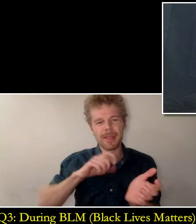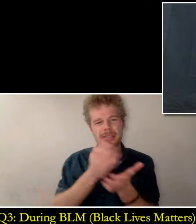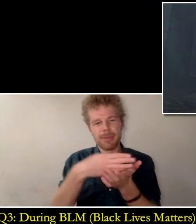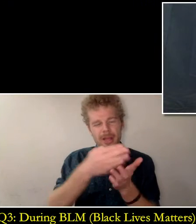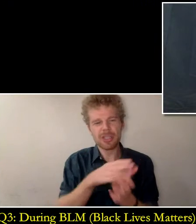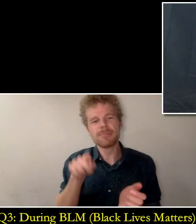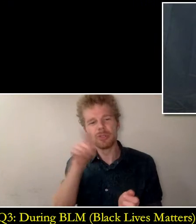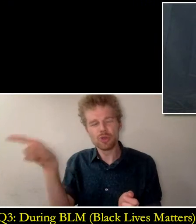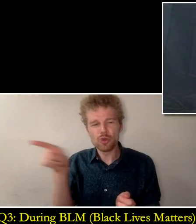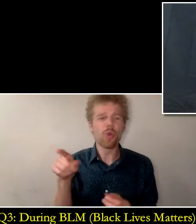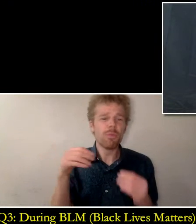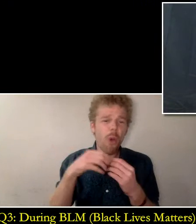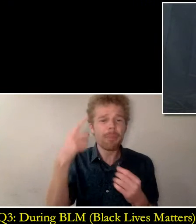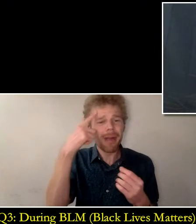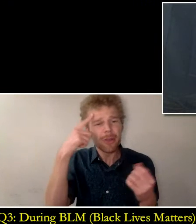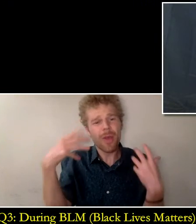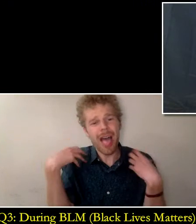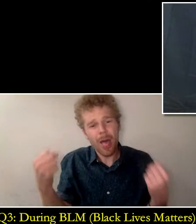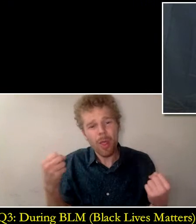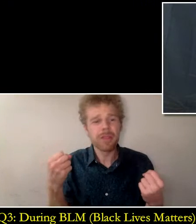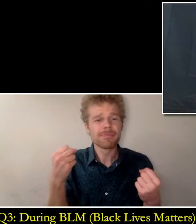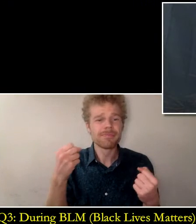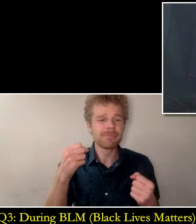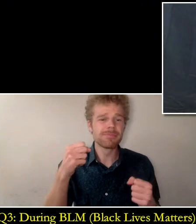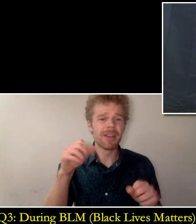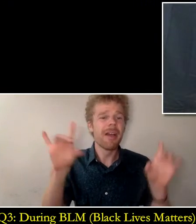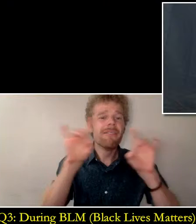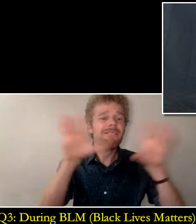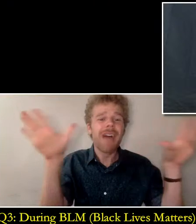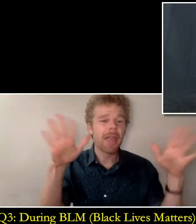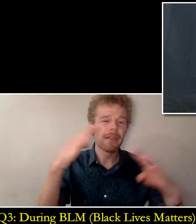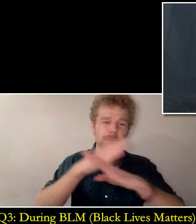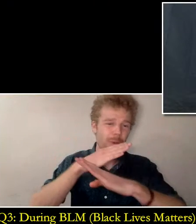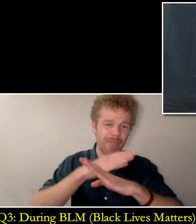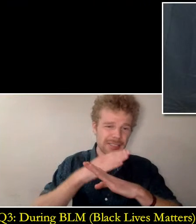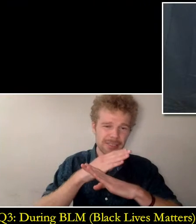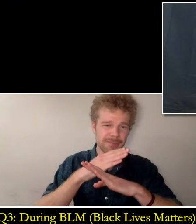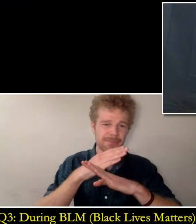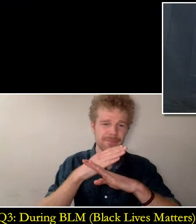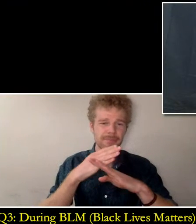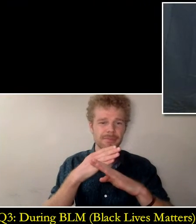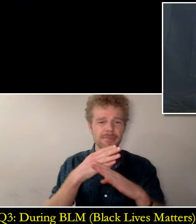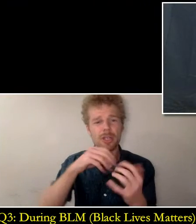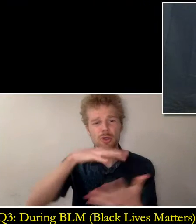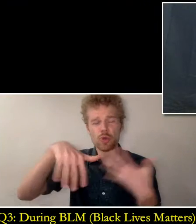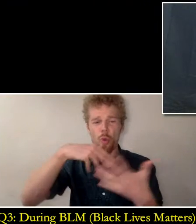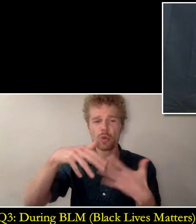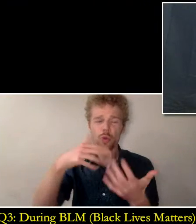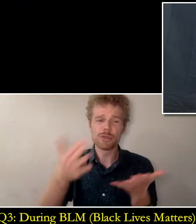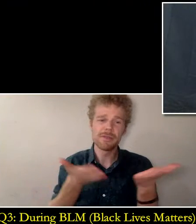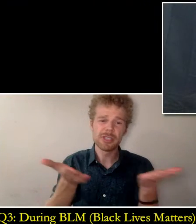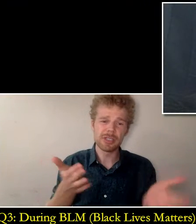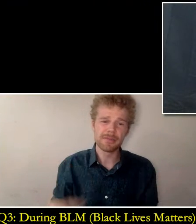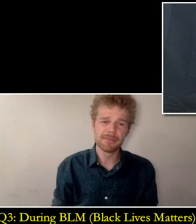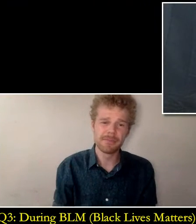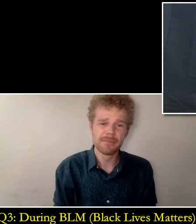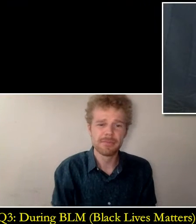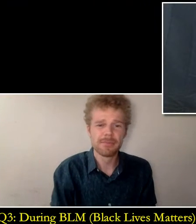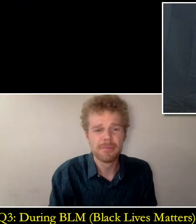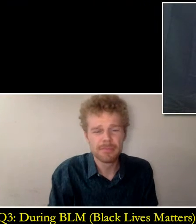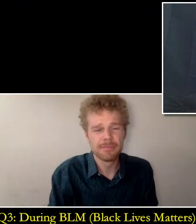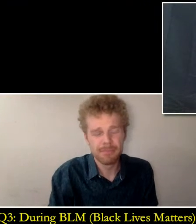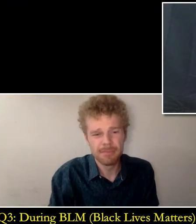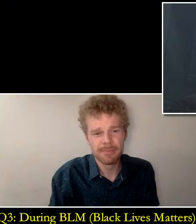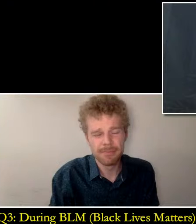possible to maybe reallocate the funding to things like mental health services or violence